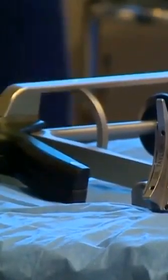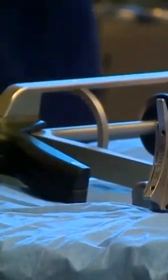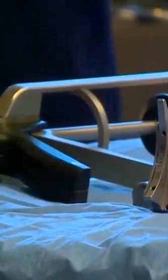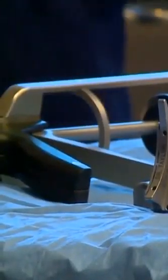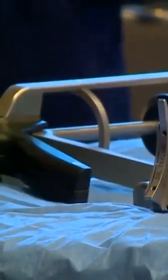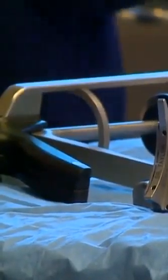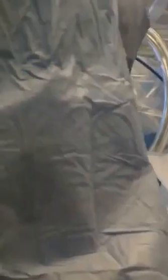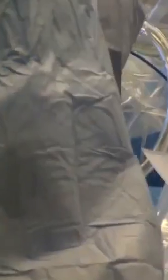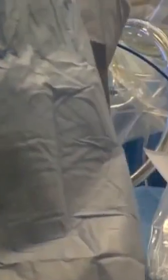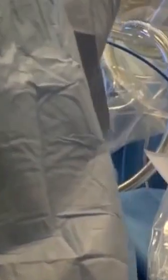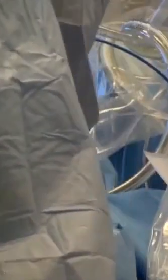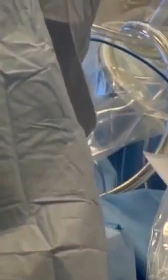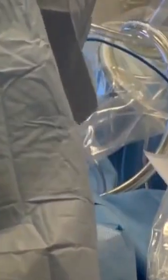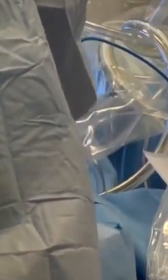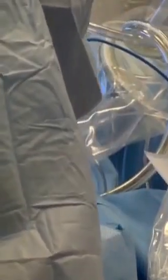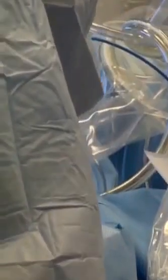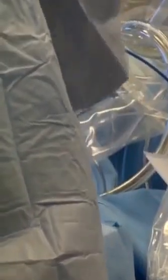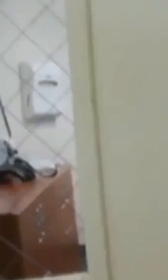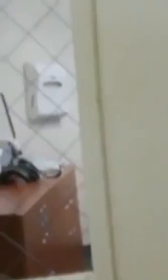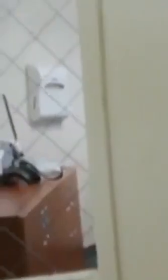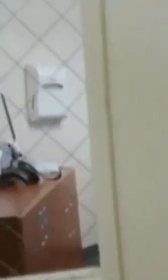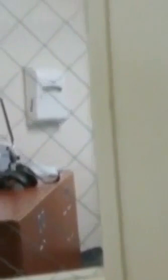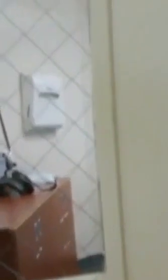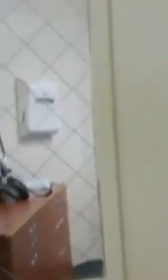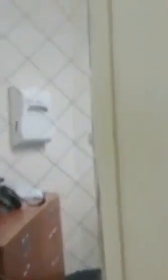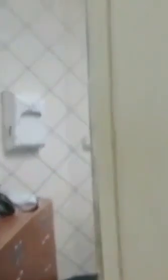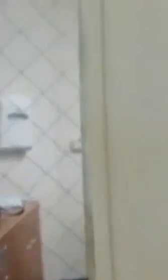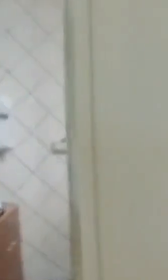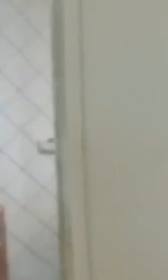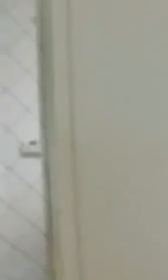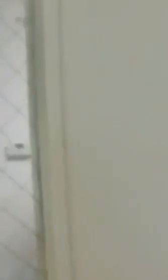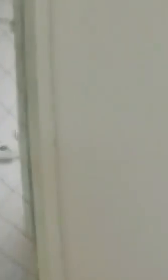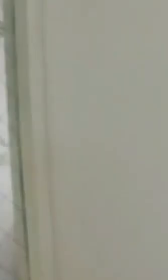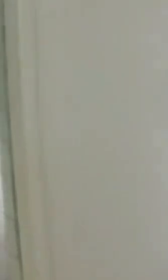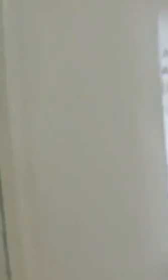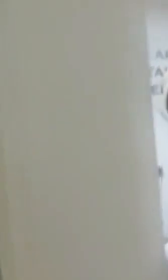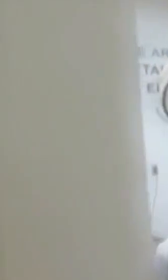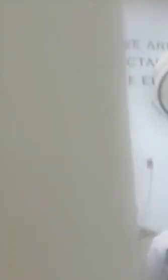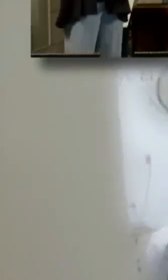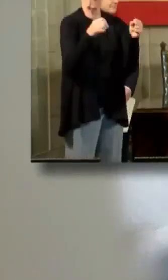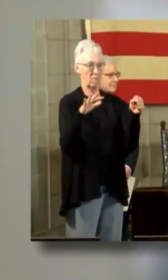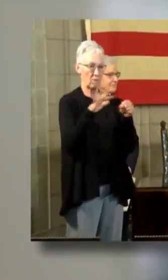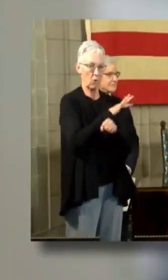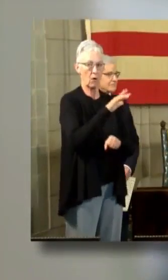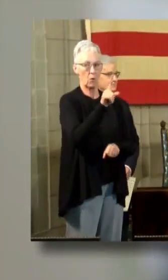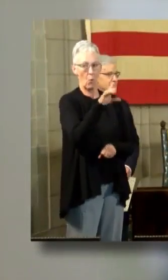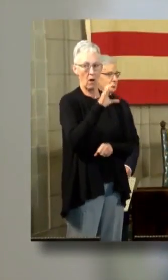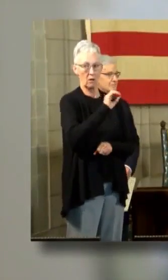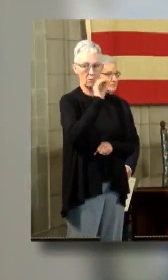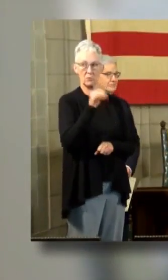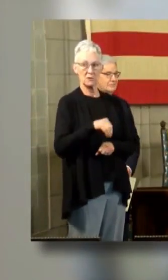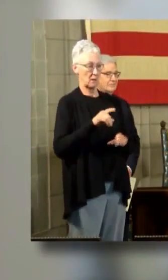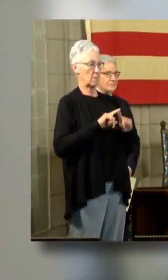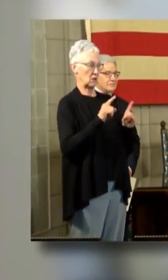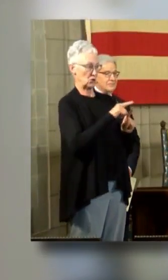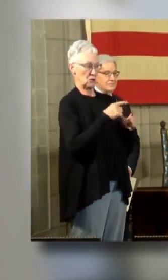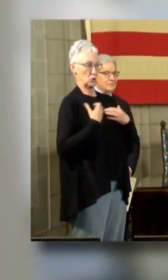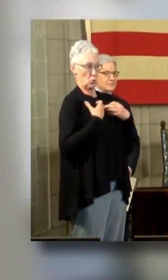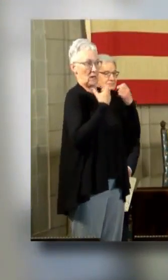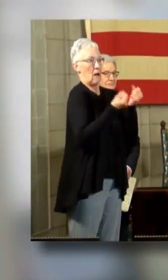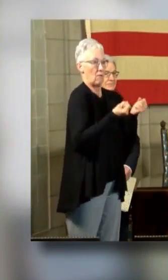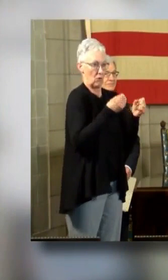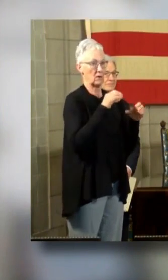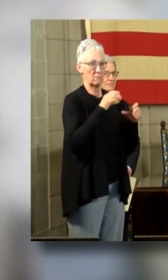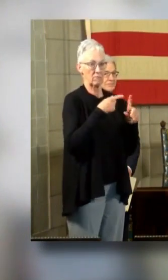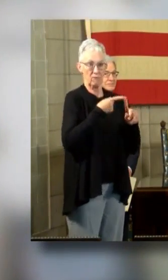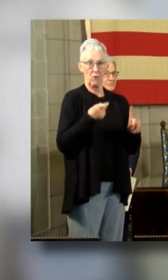-essential elective surgeries until at least mid-April includes surgical abortions, joining a number of other conservative governors like those in